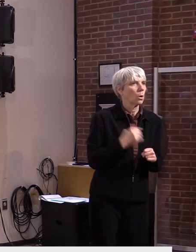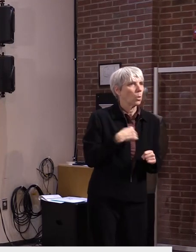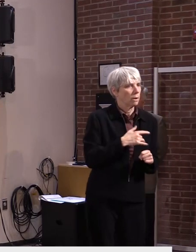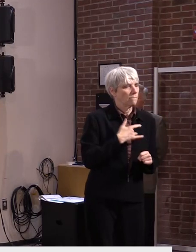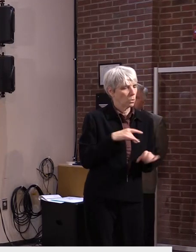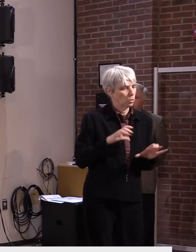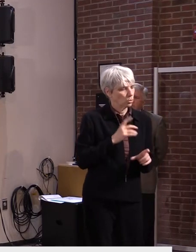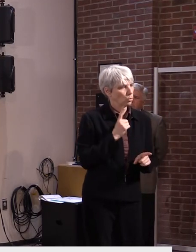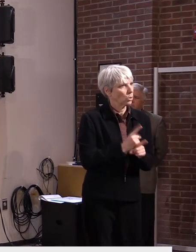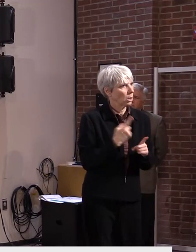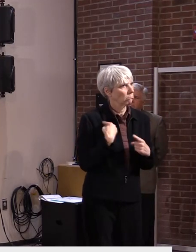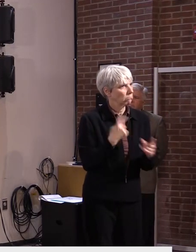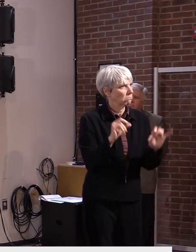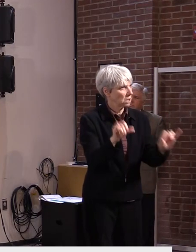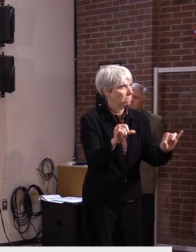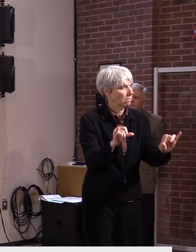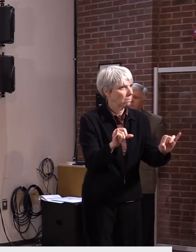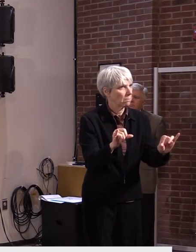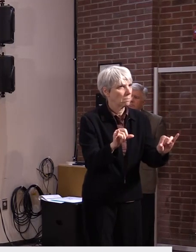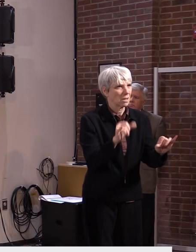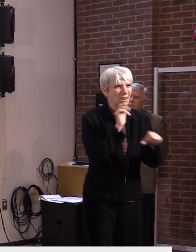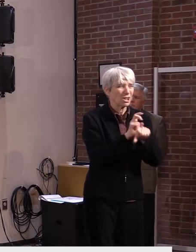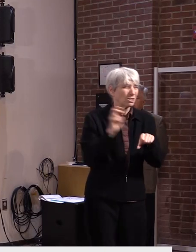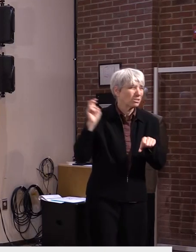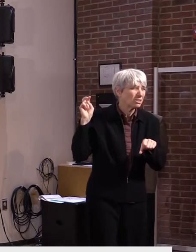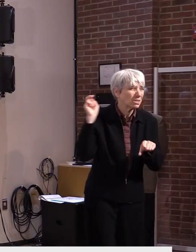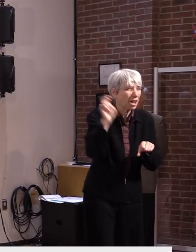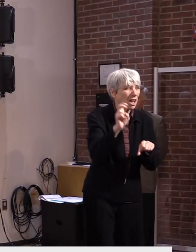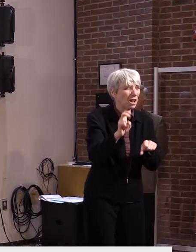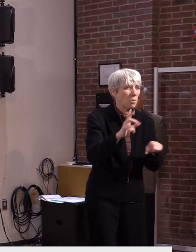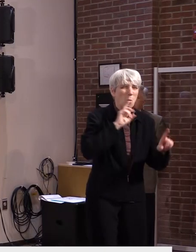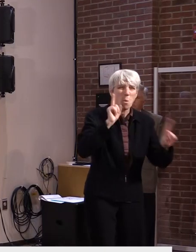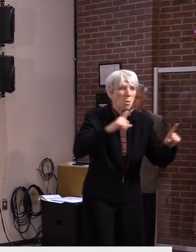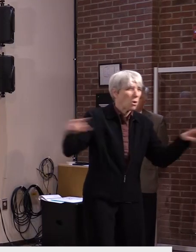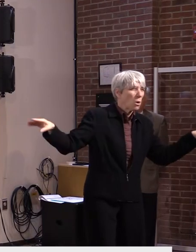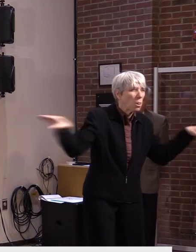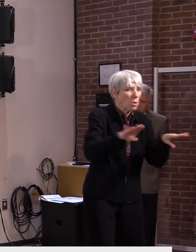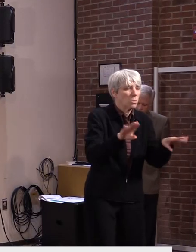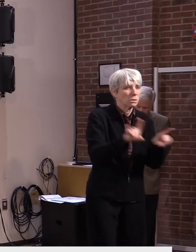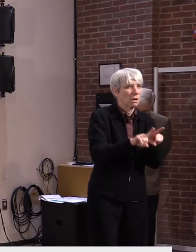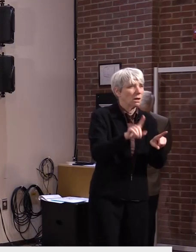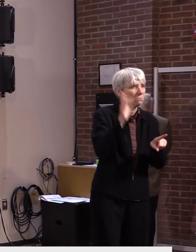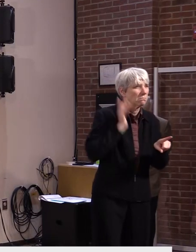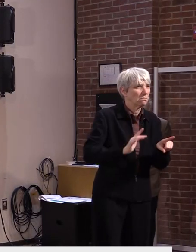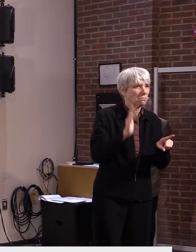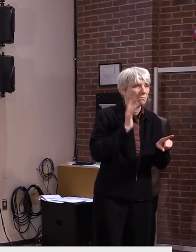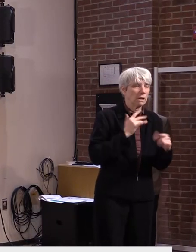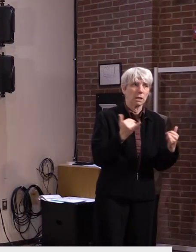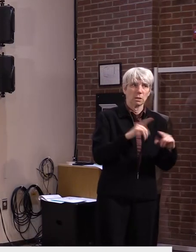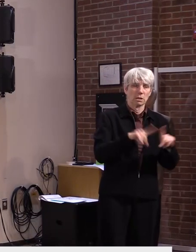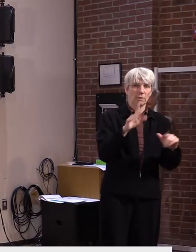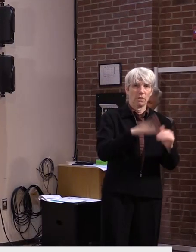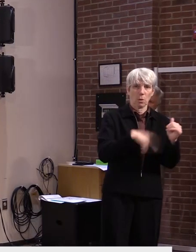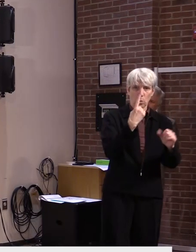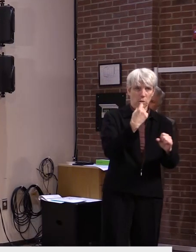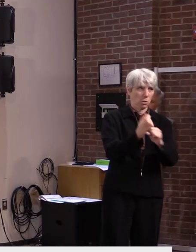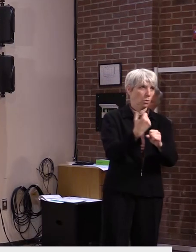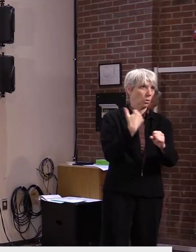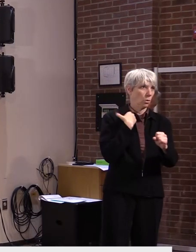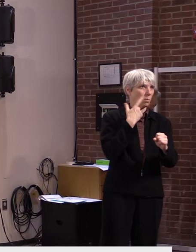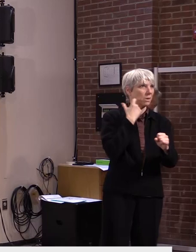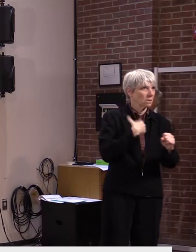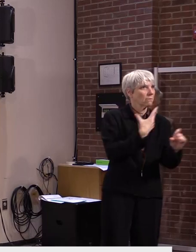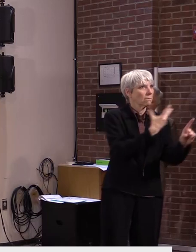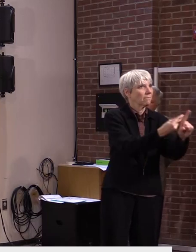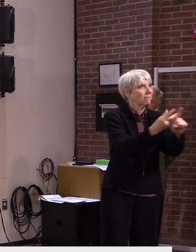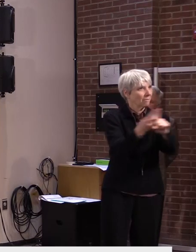to extreme. And I think we're in a much different place than we were, obviously, a year ago. And with a number of